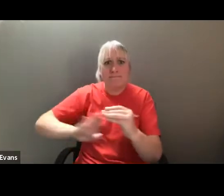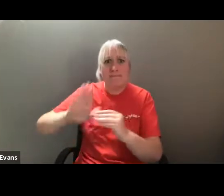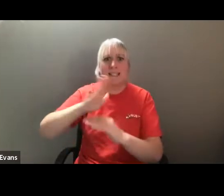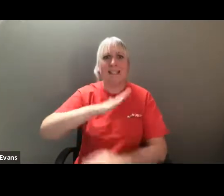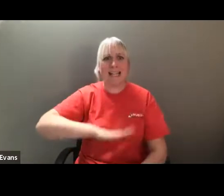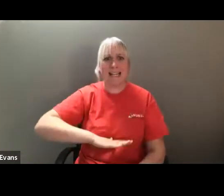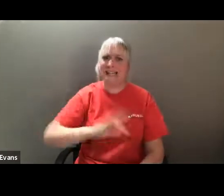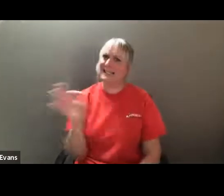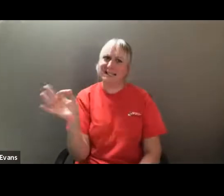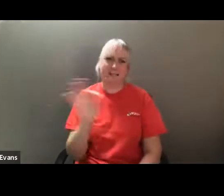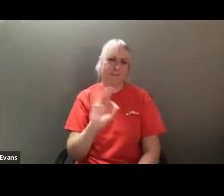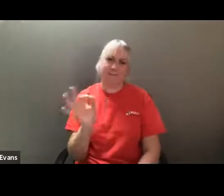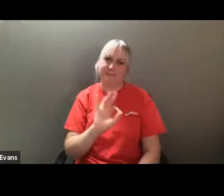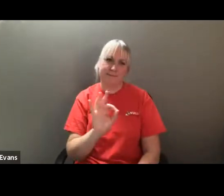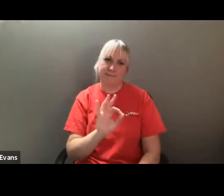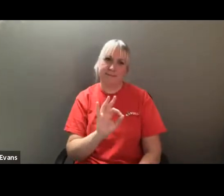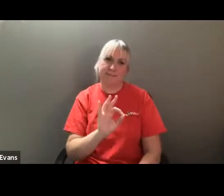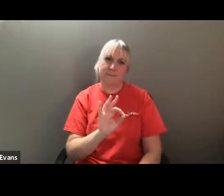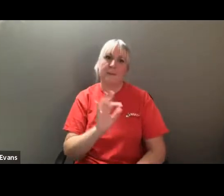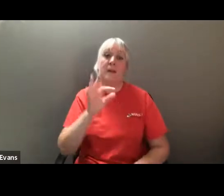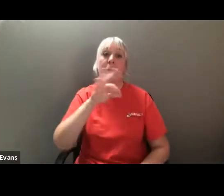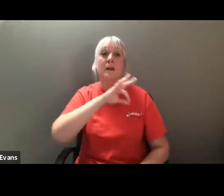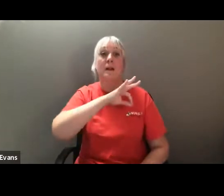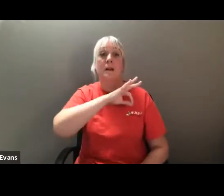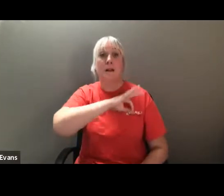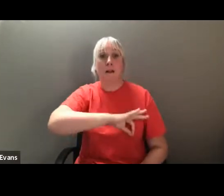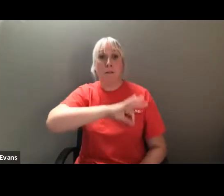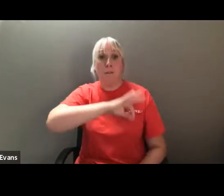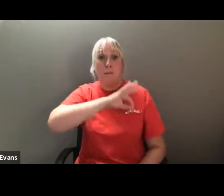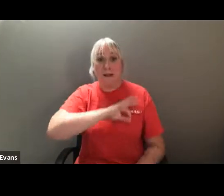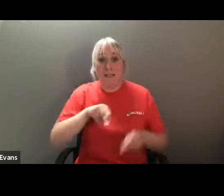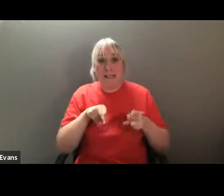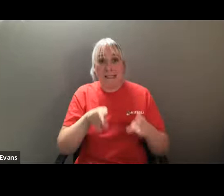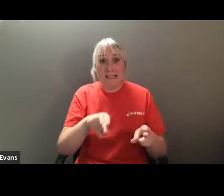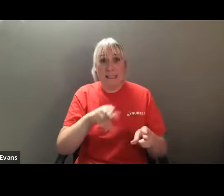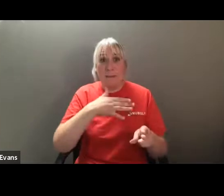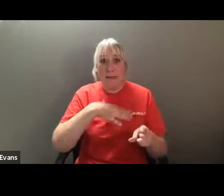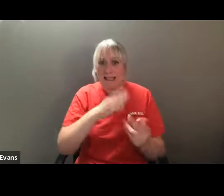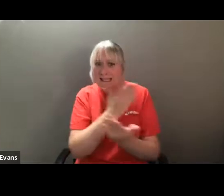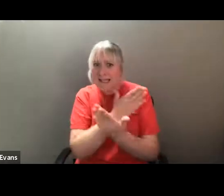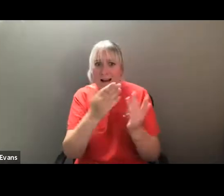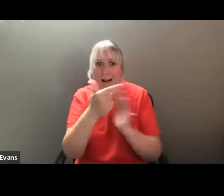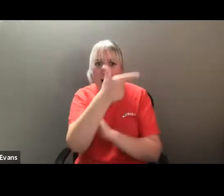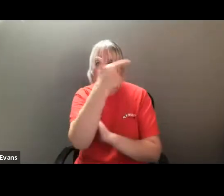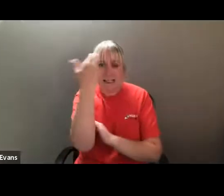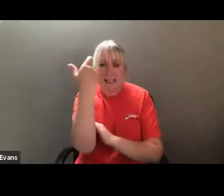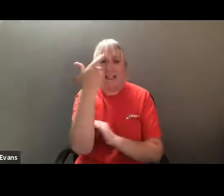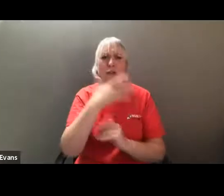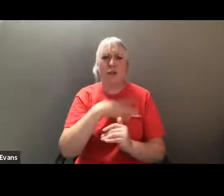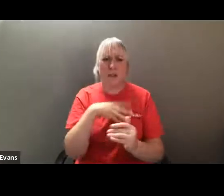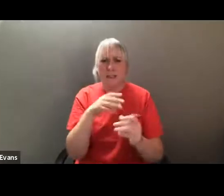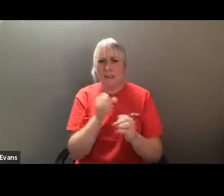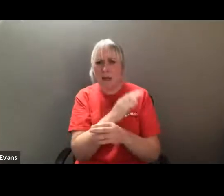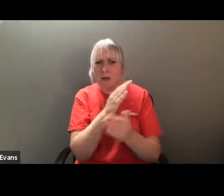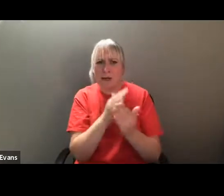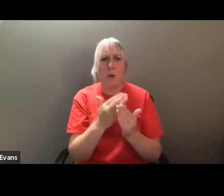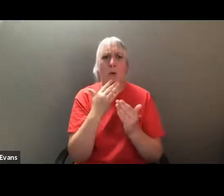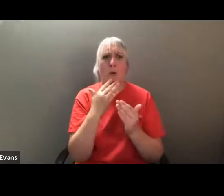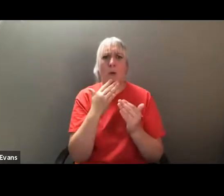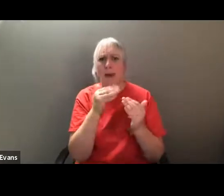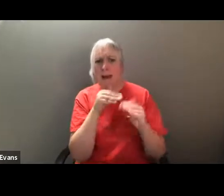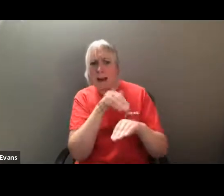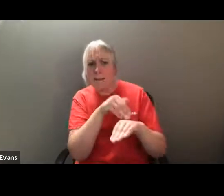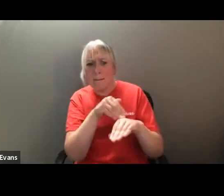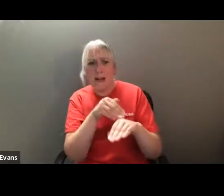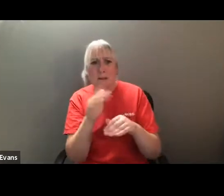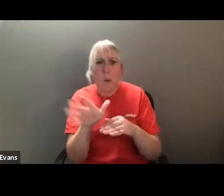detail, nuance, and the understanding that you're trying to find solutions that will impact every group in society. And that lack